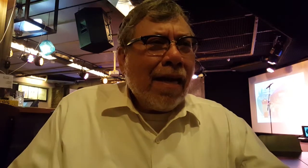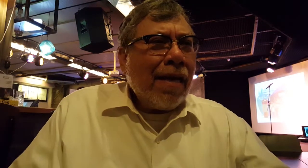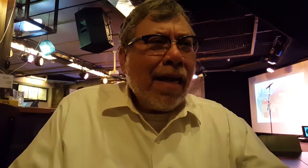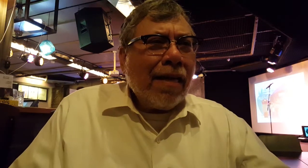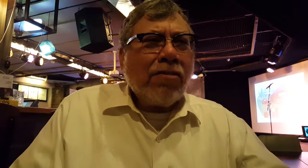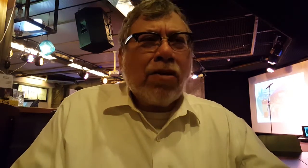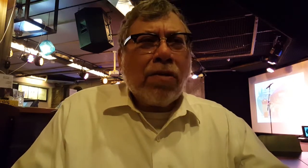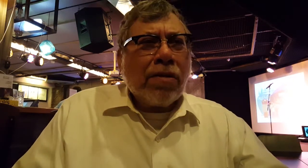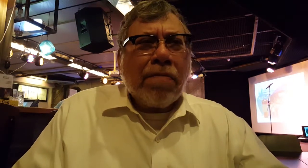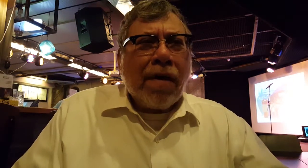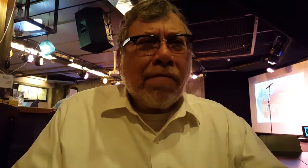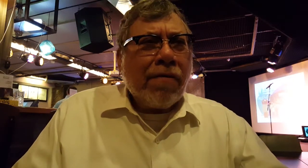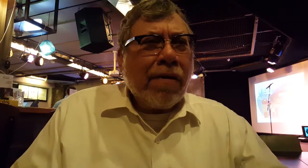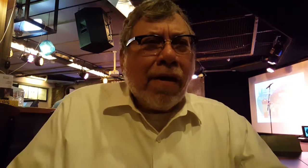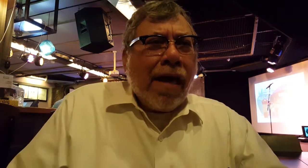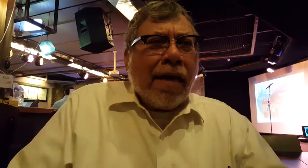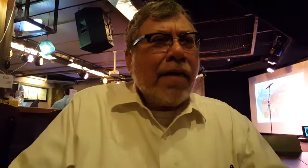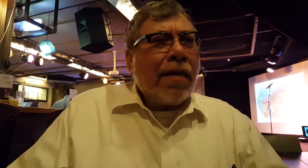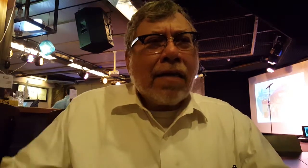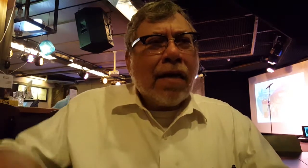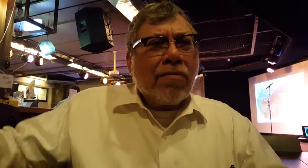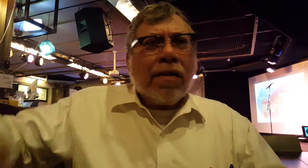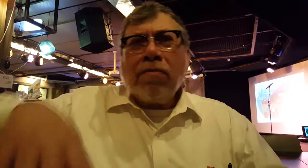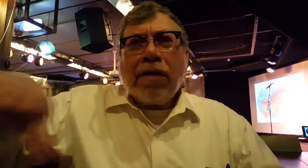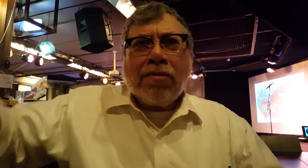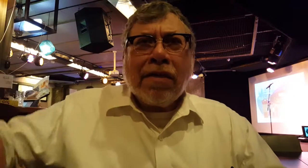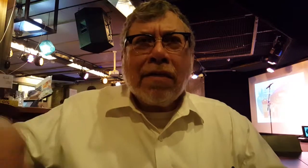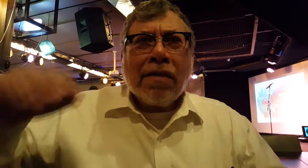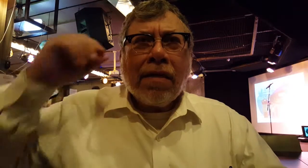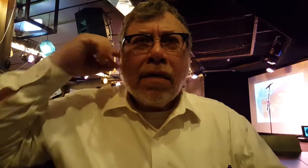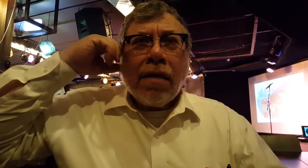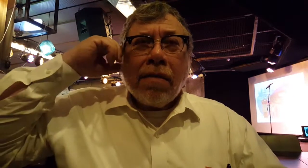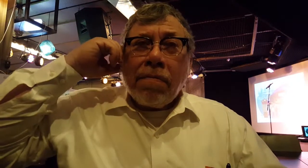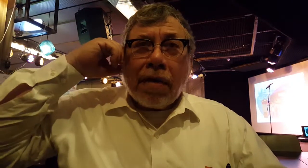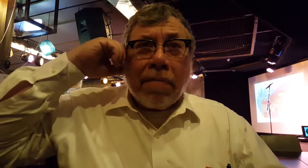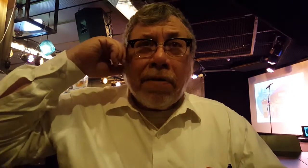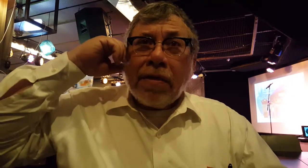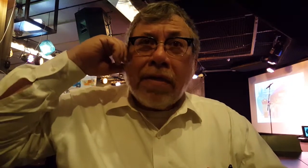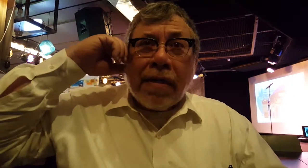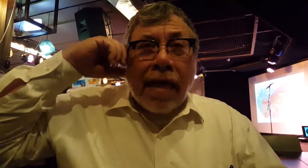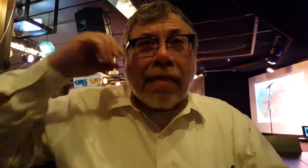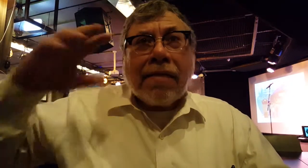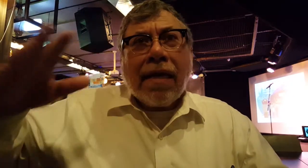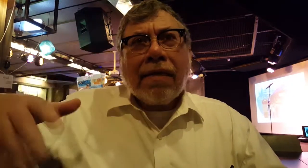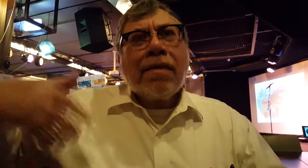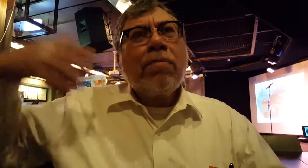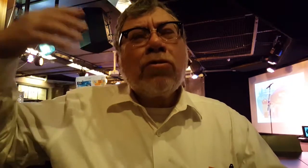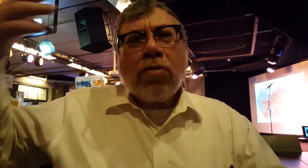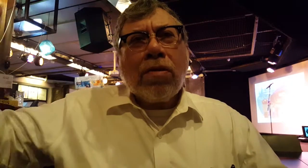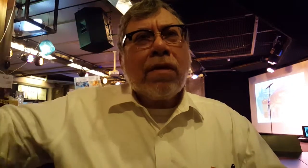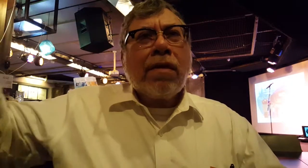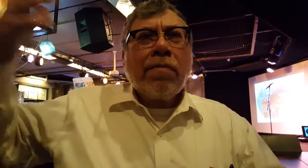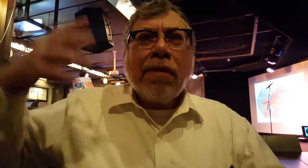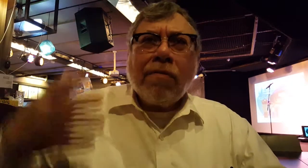head and shoulders above any other country in the region. But compared to the United States, I'm sure there could be even